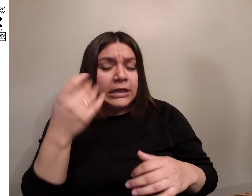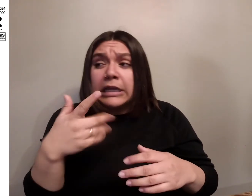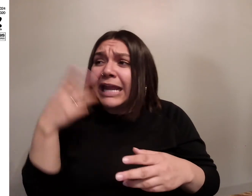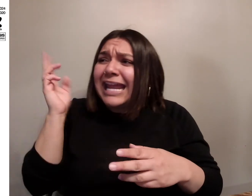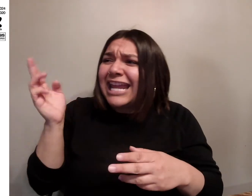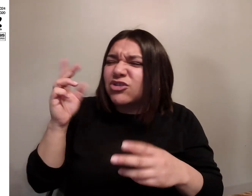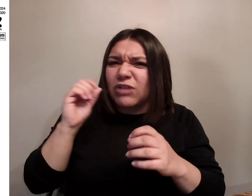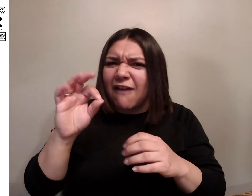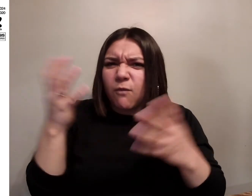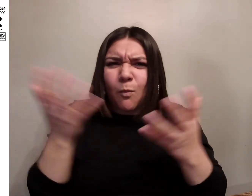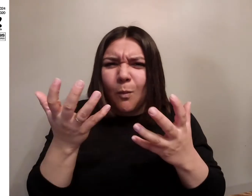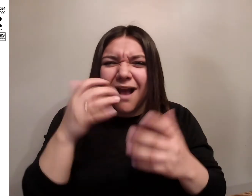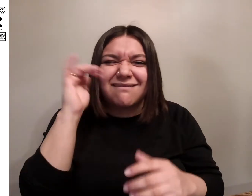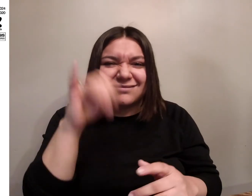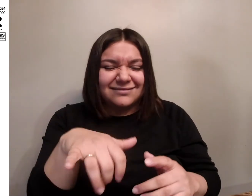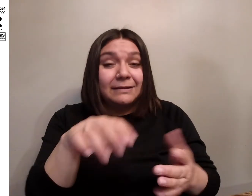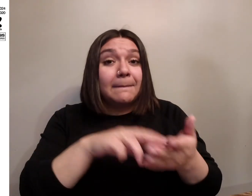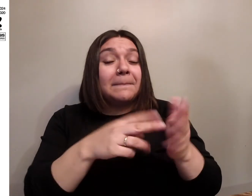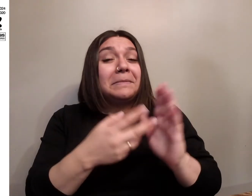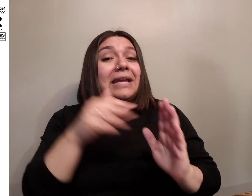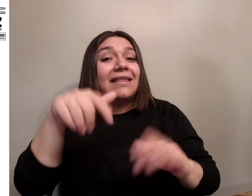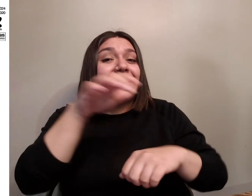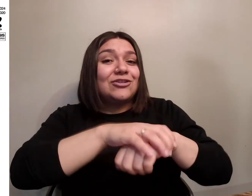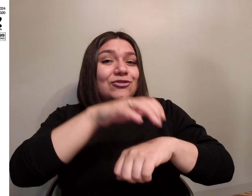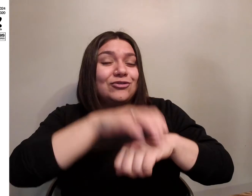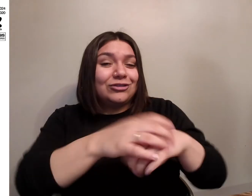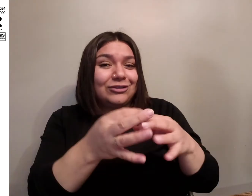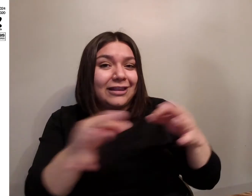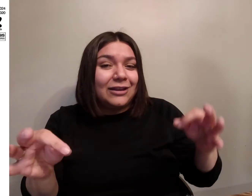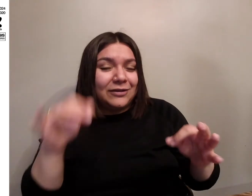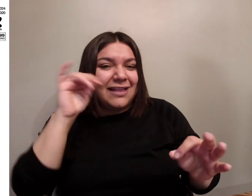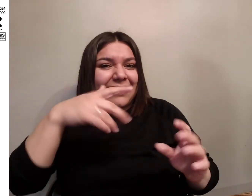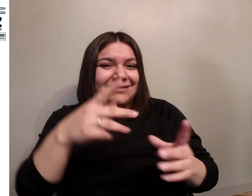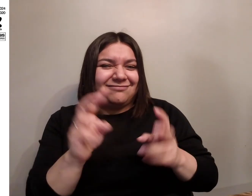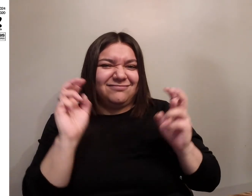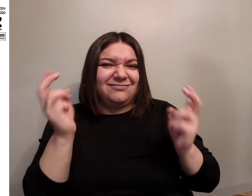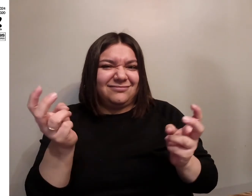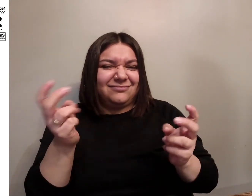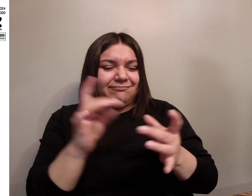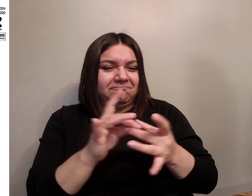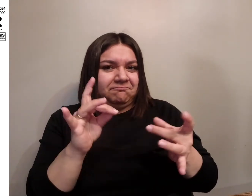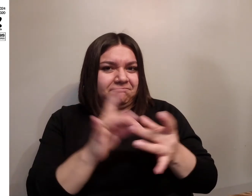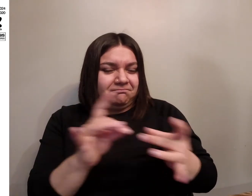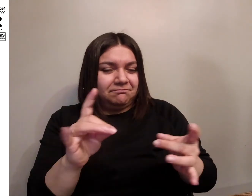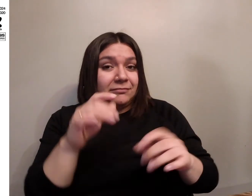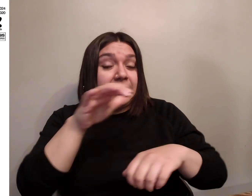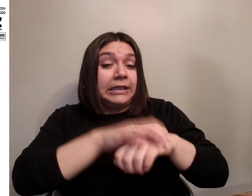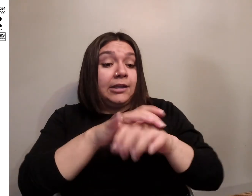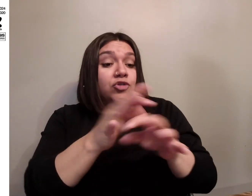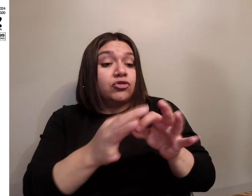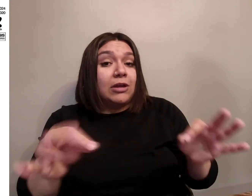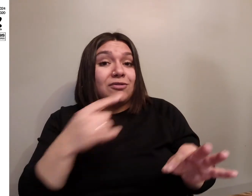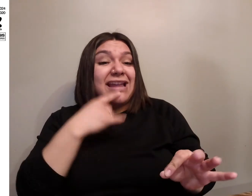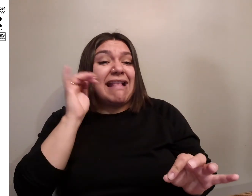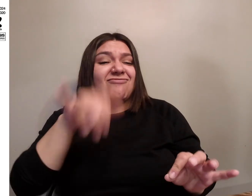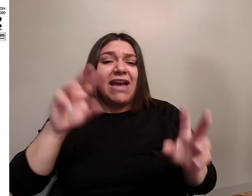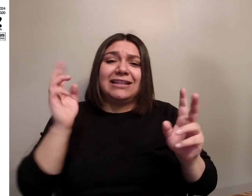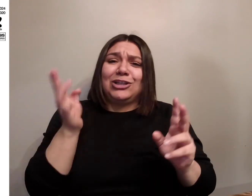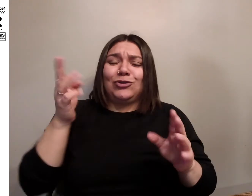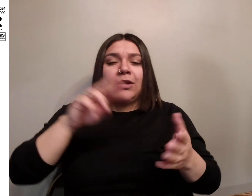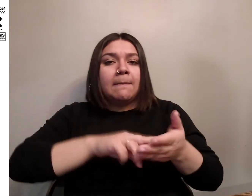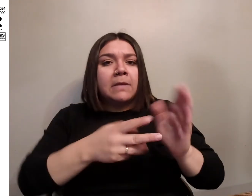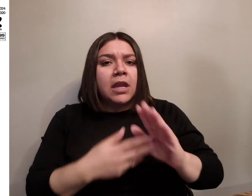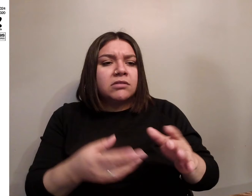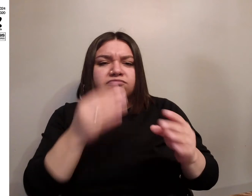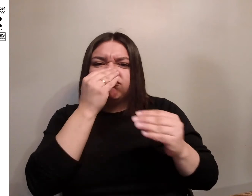they would say, histoire de quoi? History of what? So in the English language, in the English